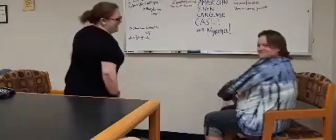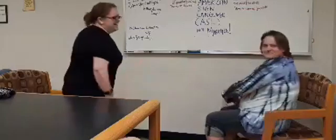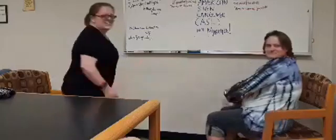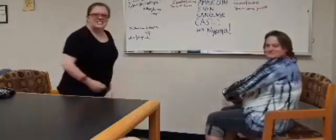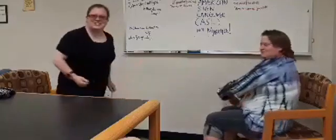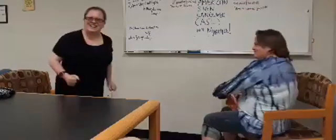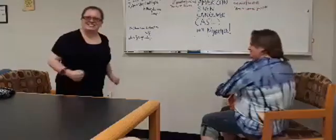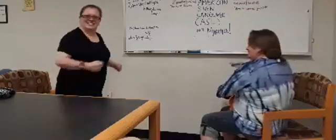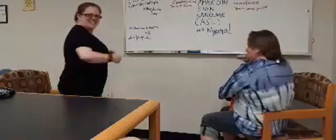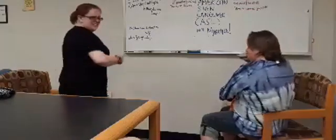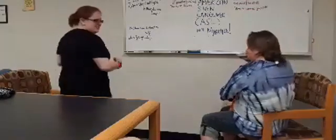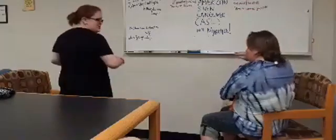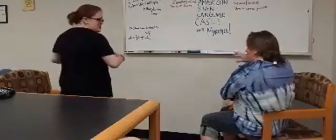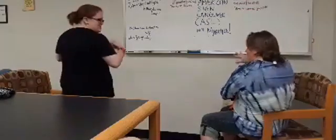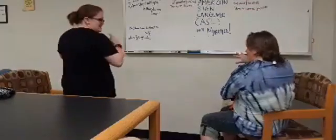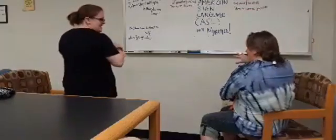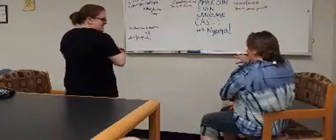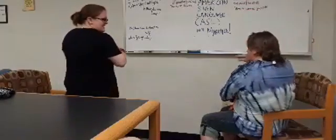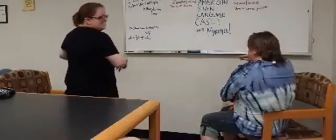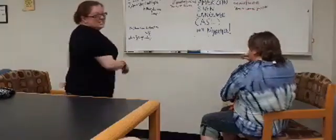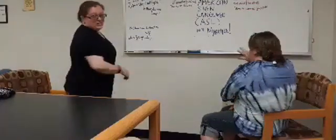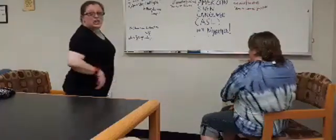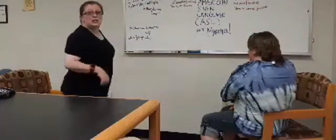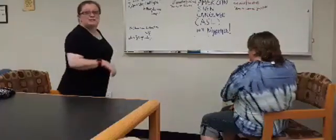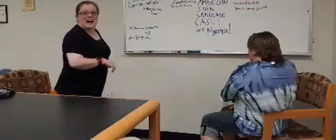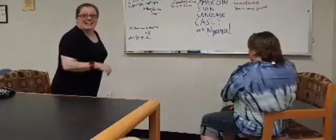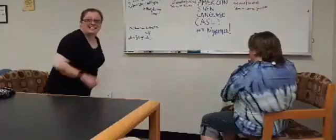So basically, yes, you turn your back. That's